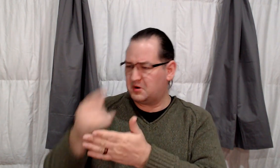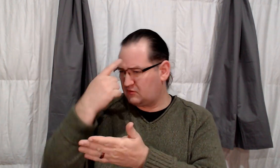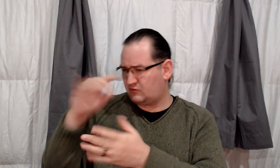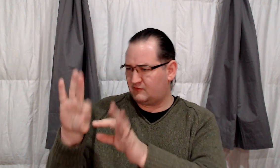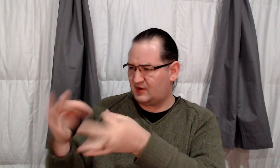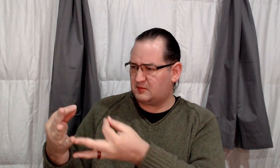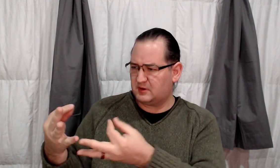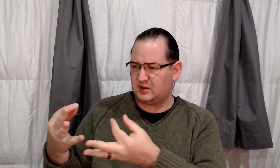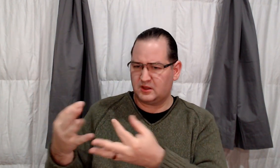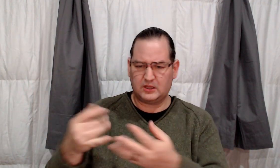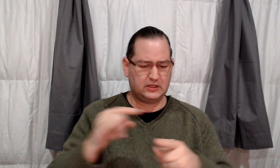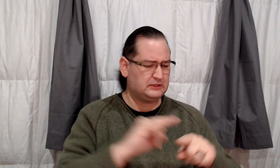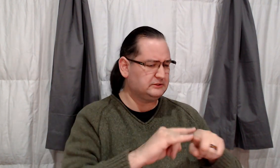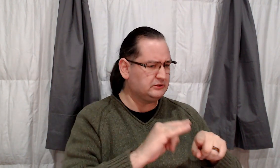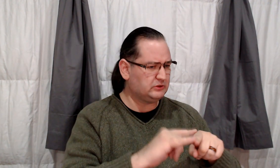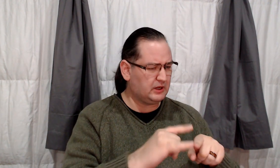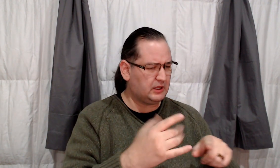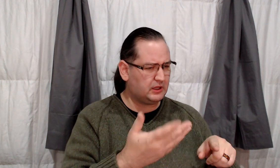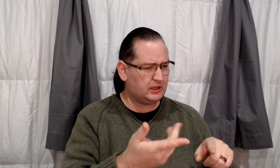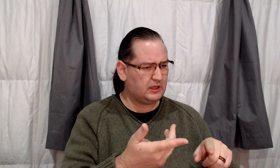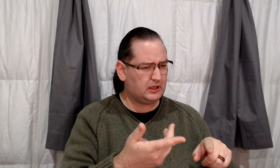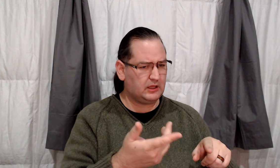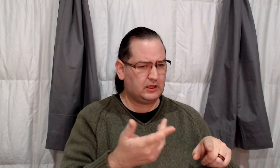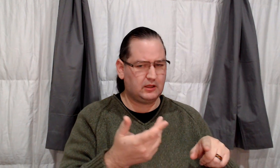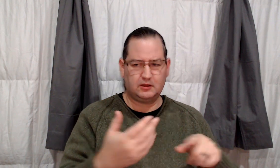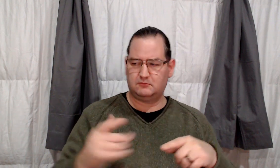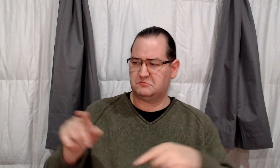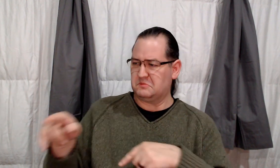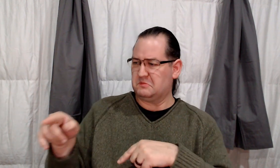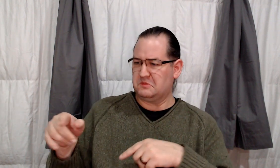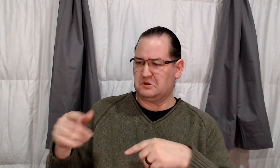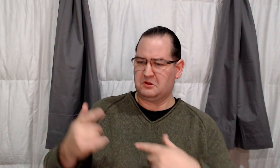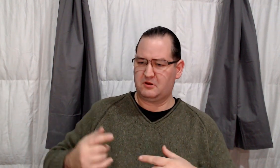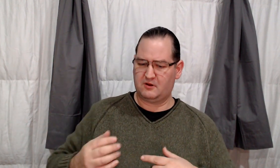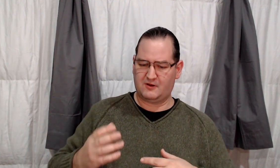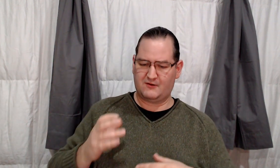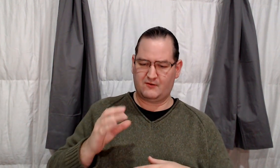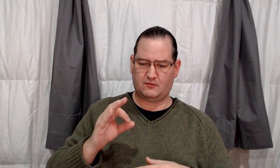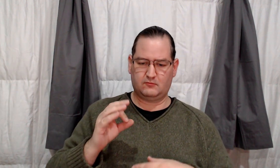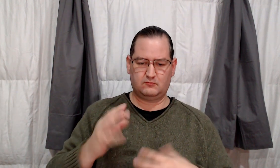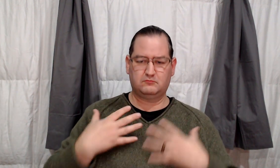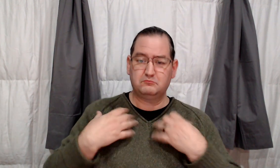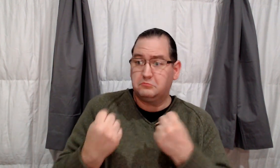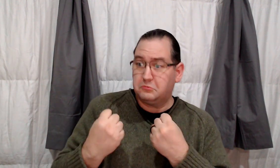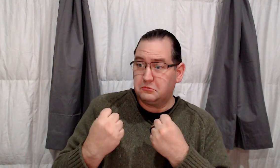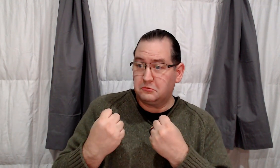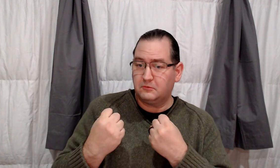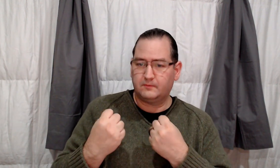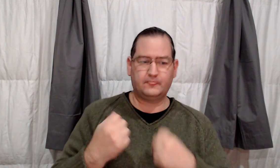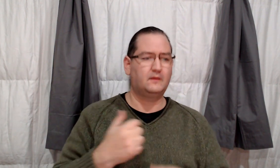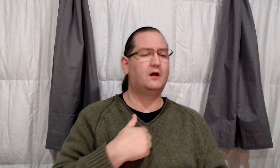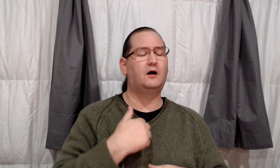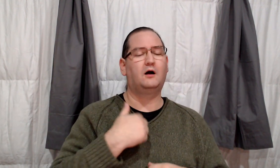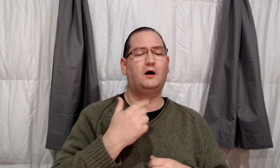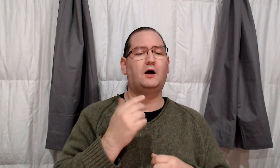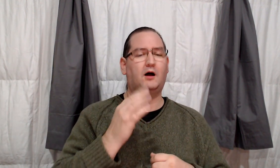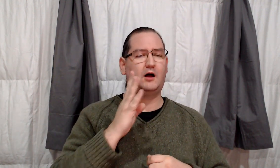Cigarette, being fit and well. I'd love to think you say no thanks. But it'll be your choice.